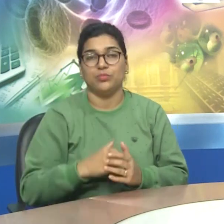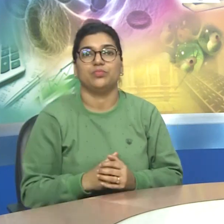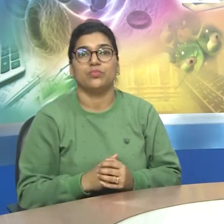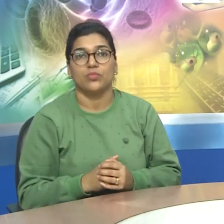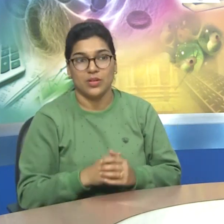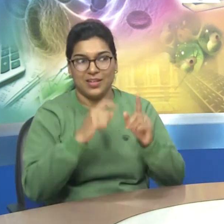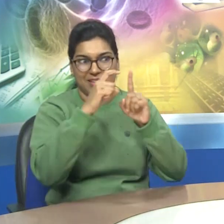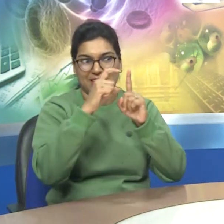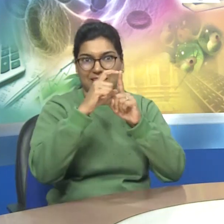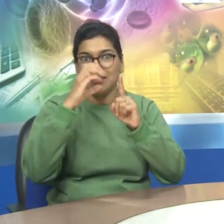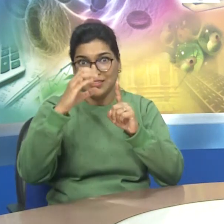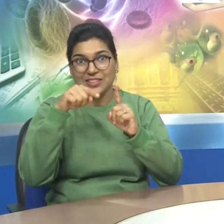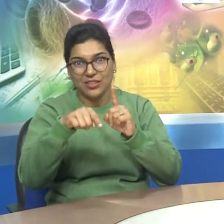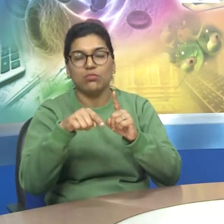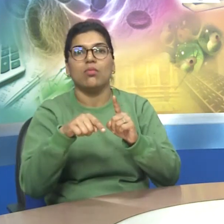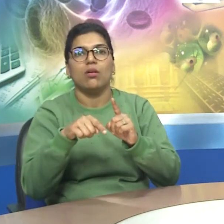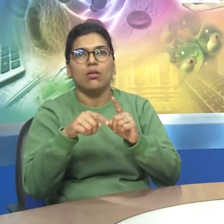Point 3.